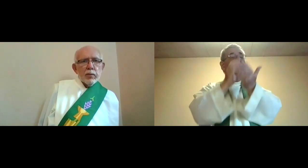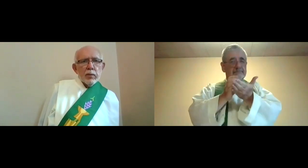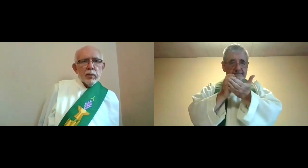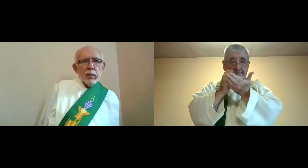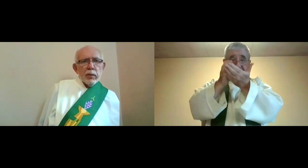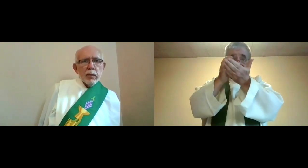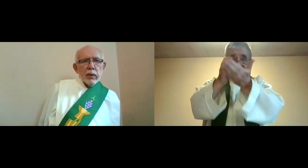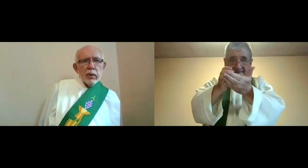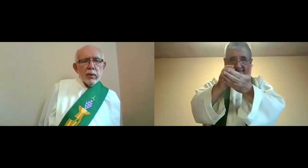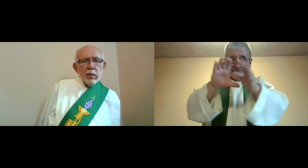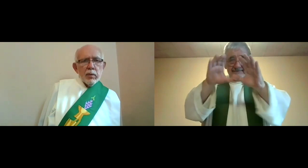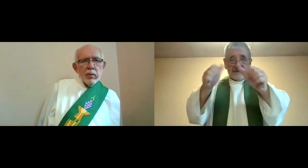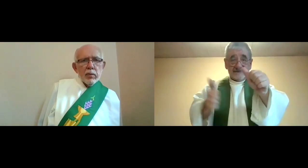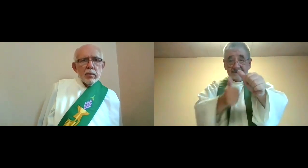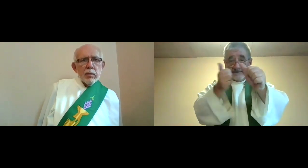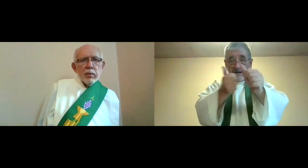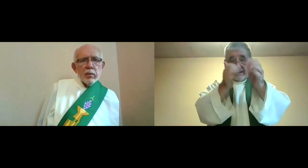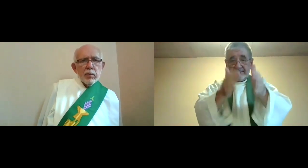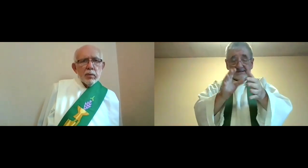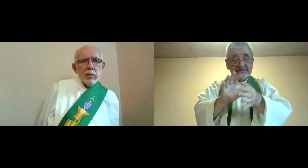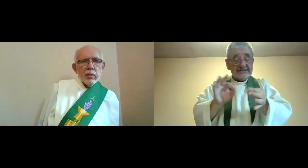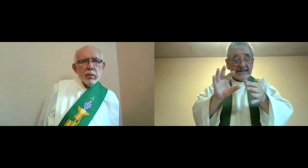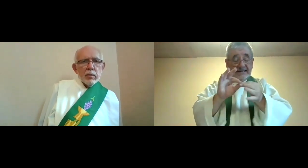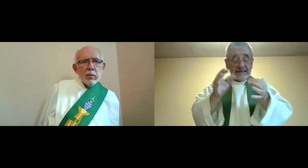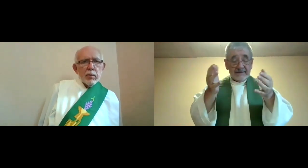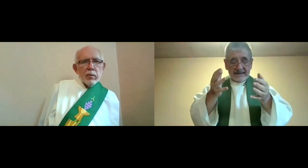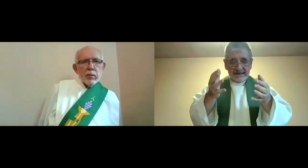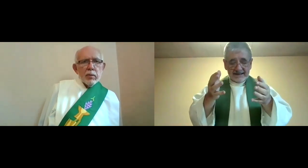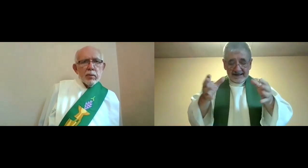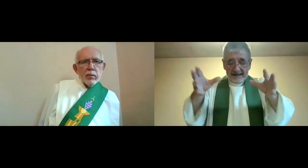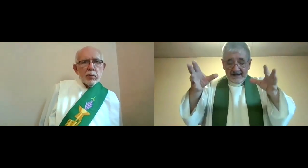giving thanks, gave it to his disciples, saying,